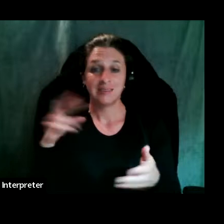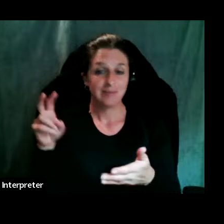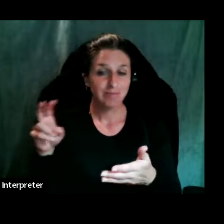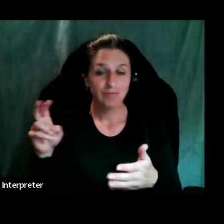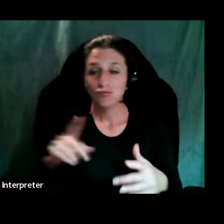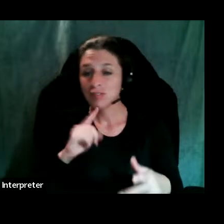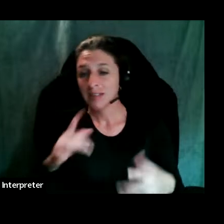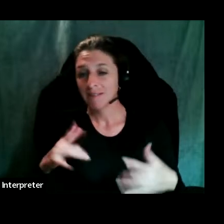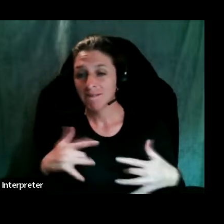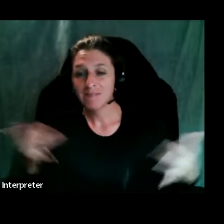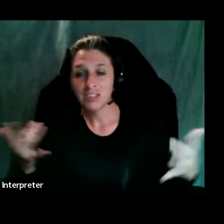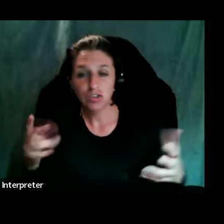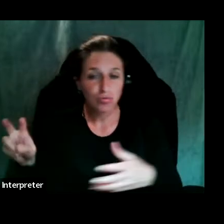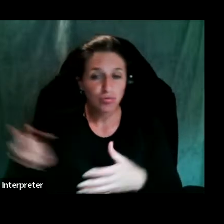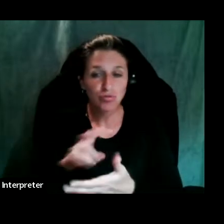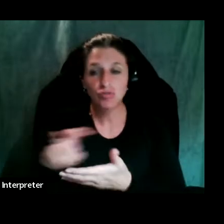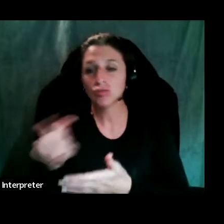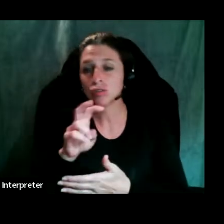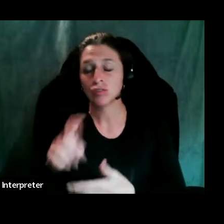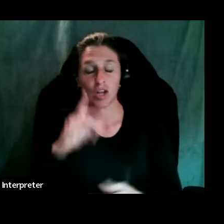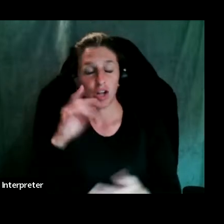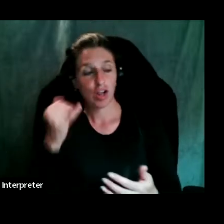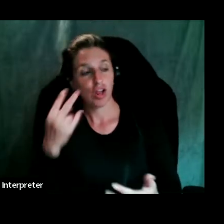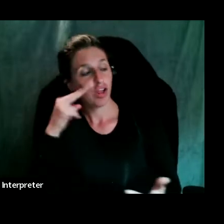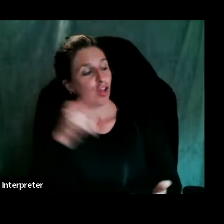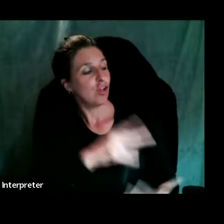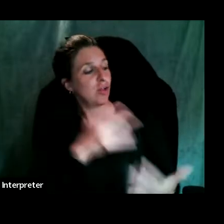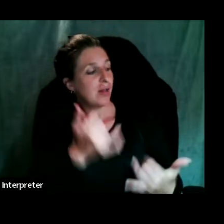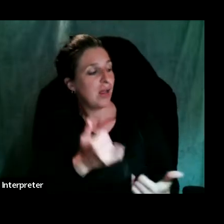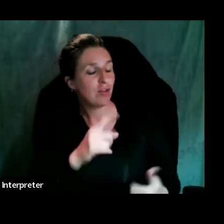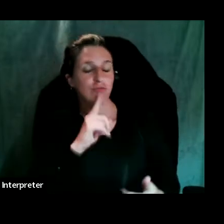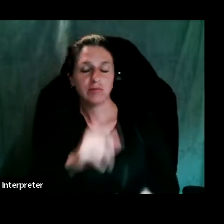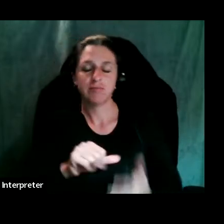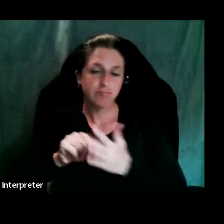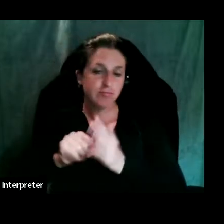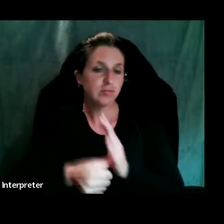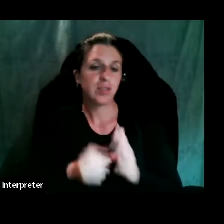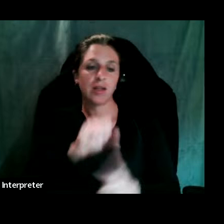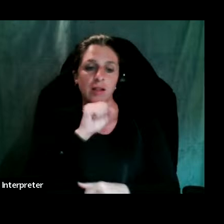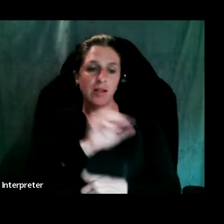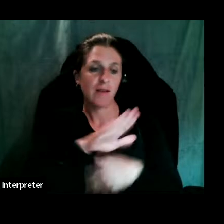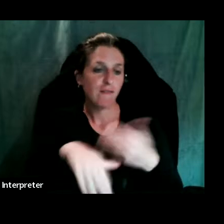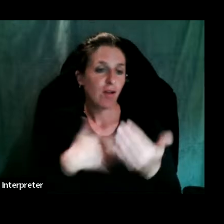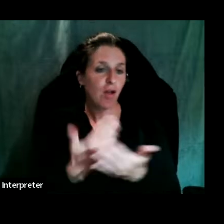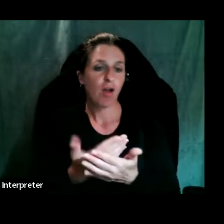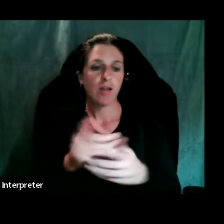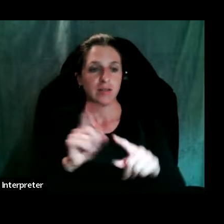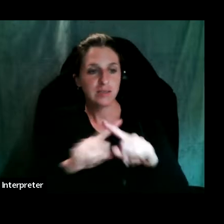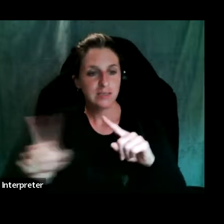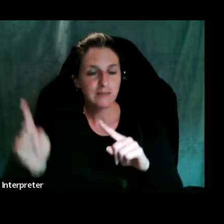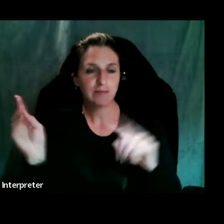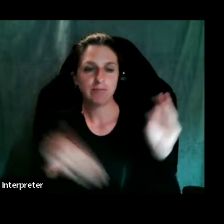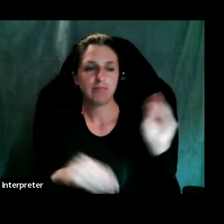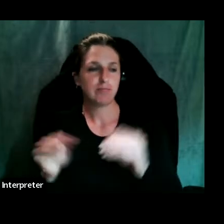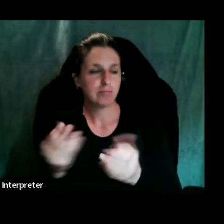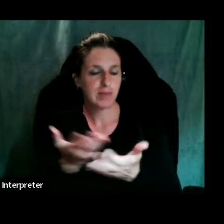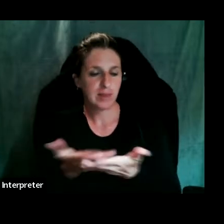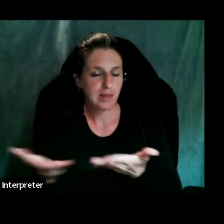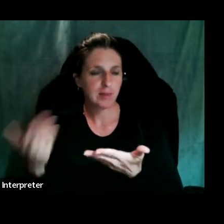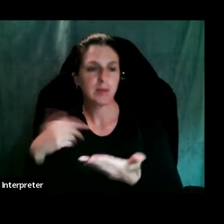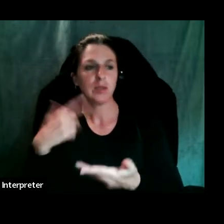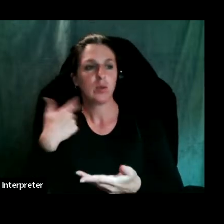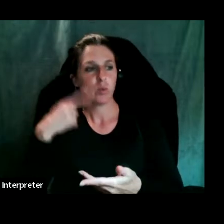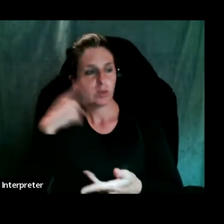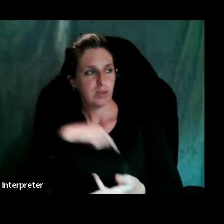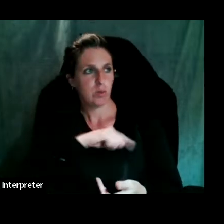just to look at it now, I'm so impressed. And I love all the aspects and all the elements that we put into this for our kids for mental health.